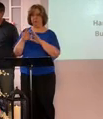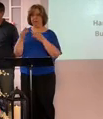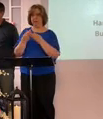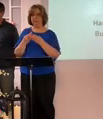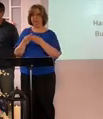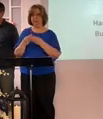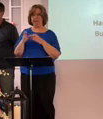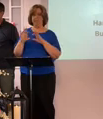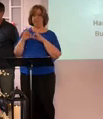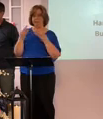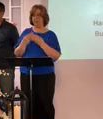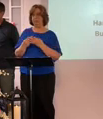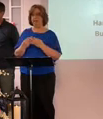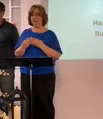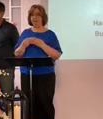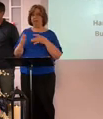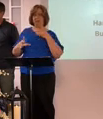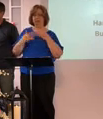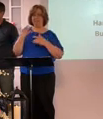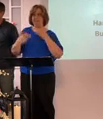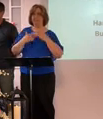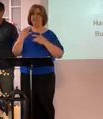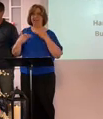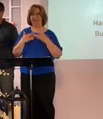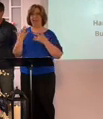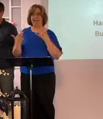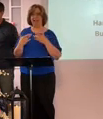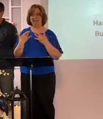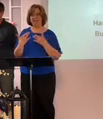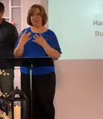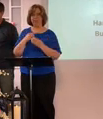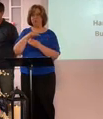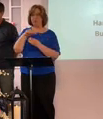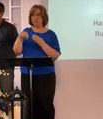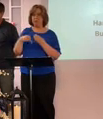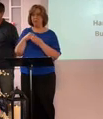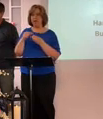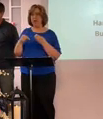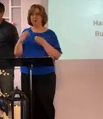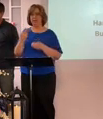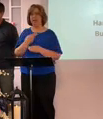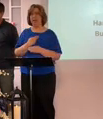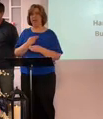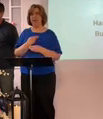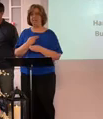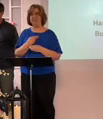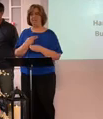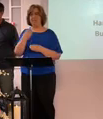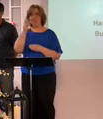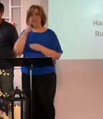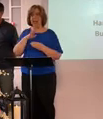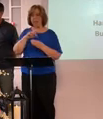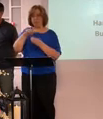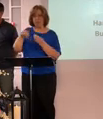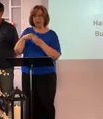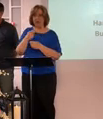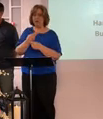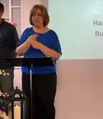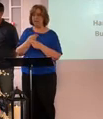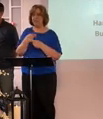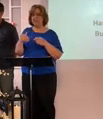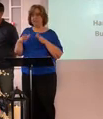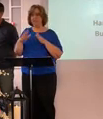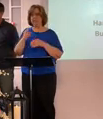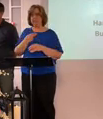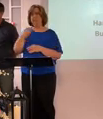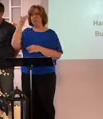I don't think they wore anything twice. We had so much around us that they were around us, and God was around us just letting